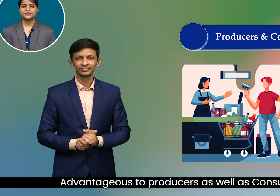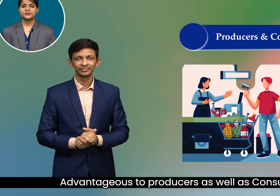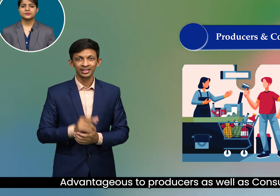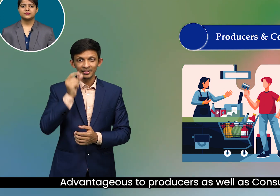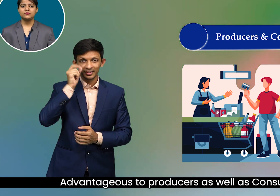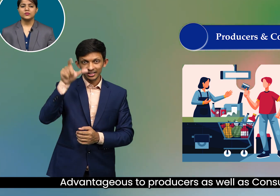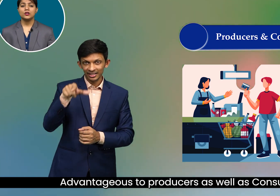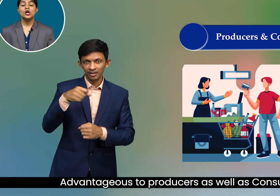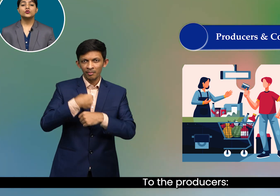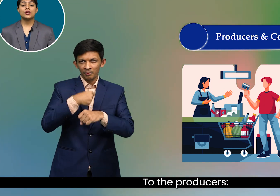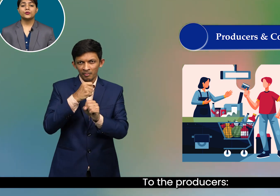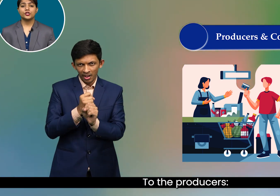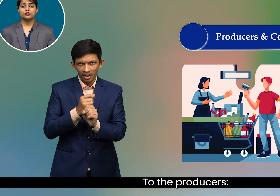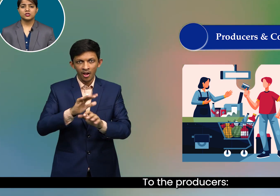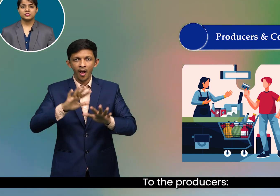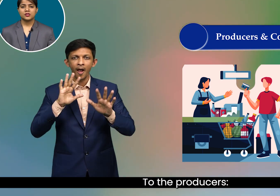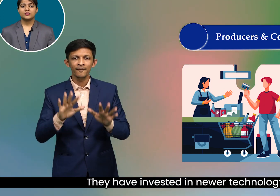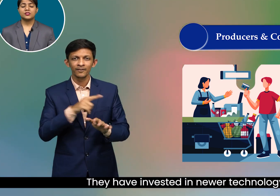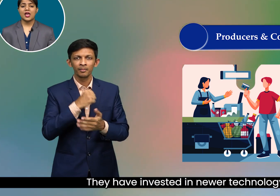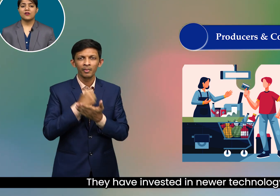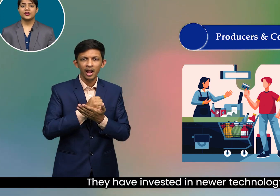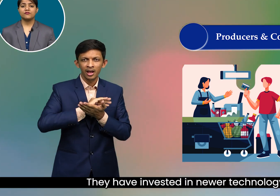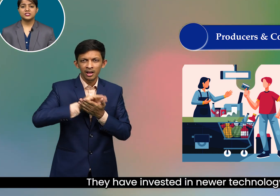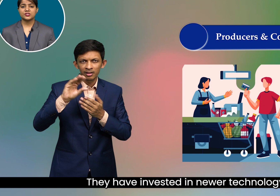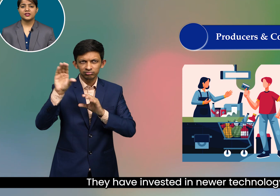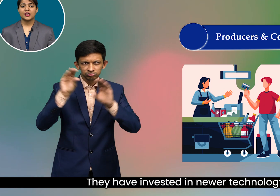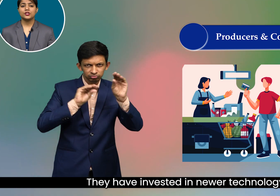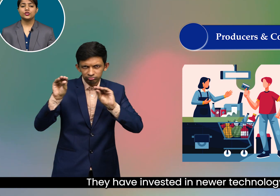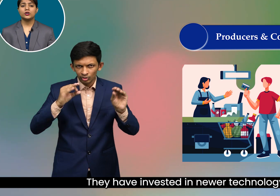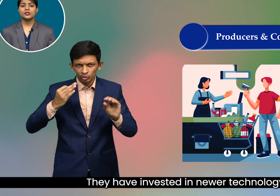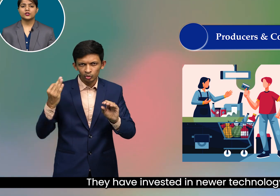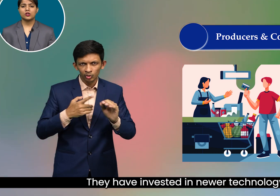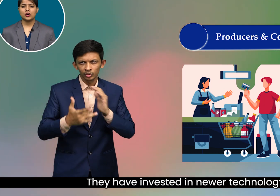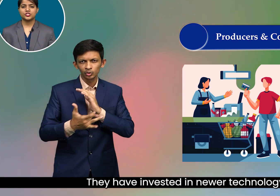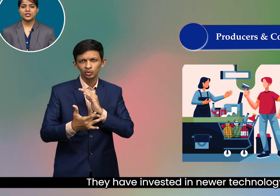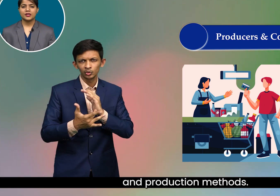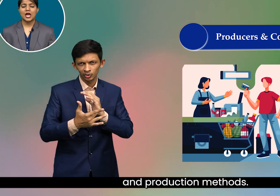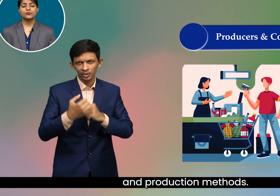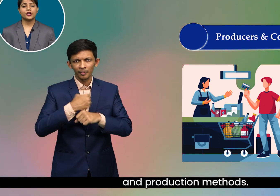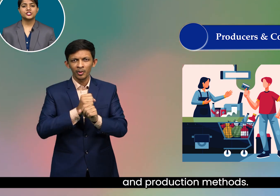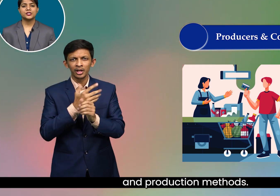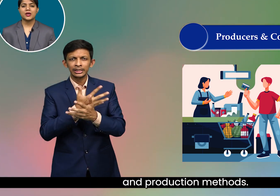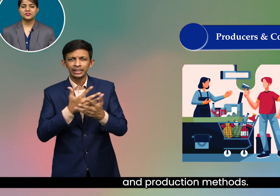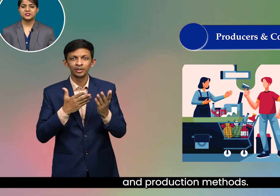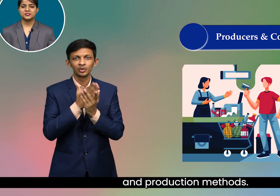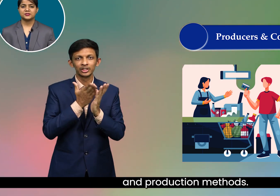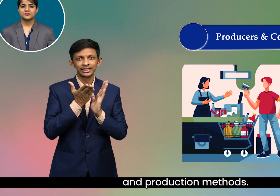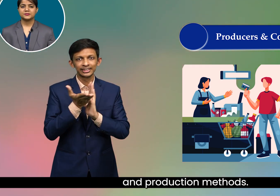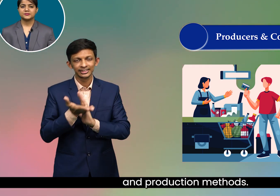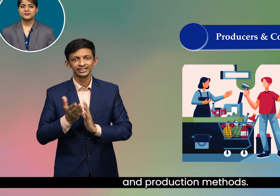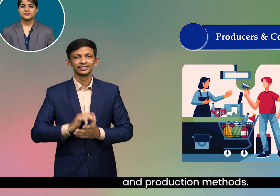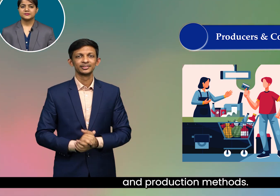consumers. To the producers, they have invested in newer technology and production